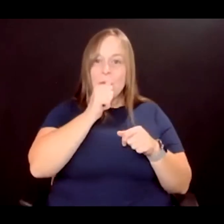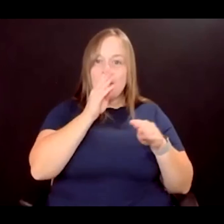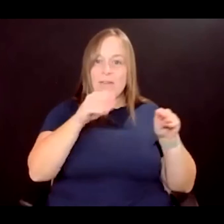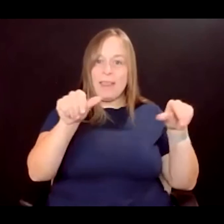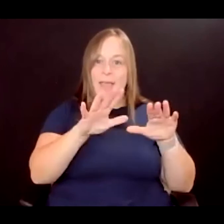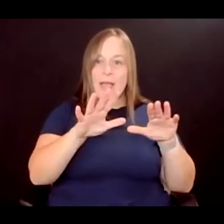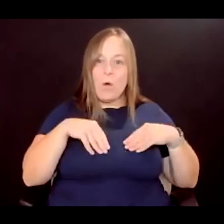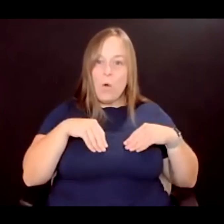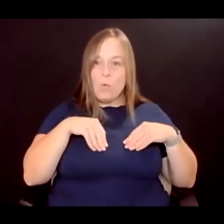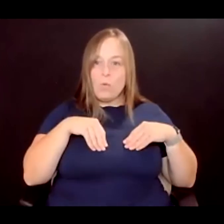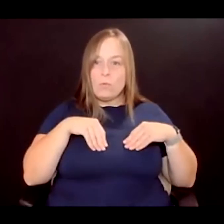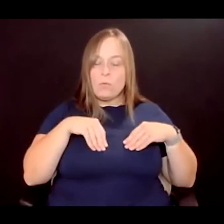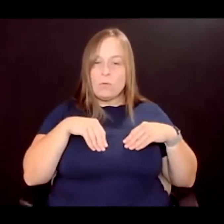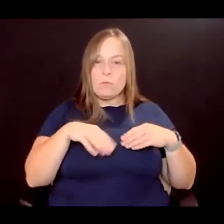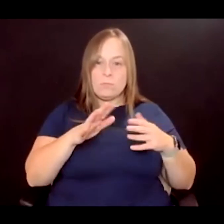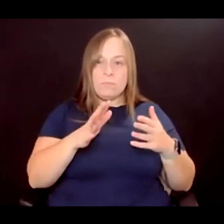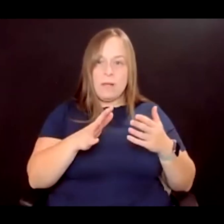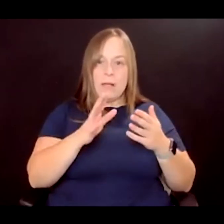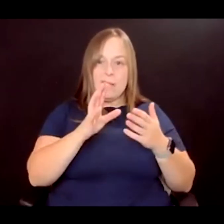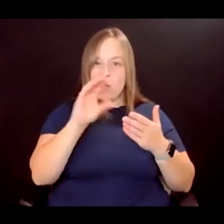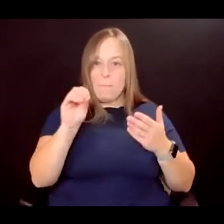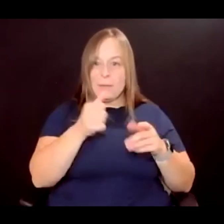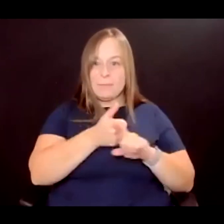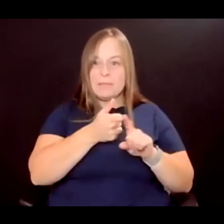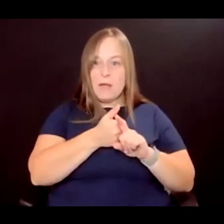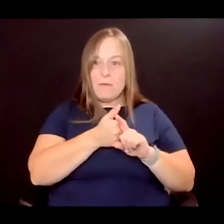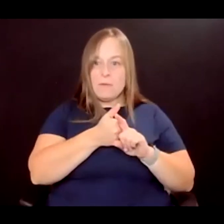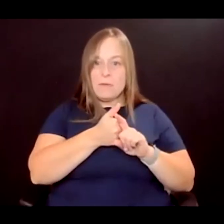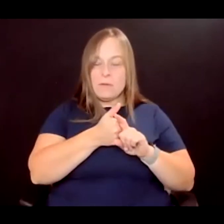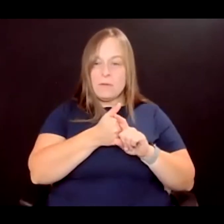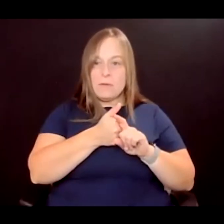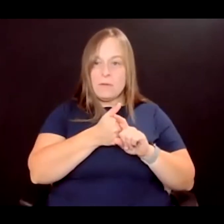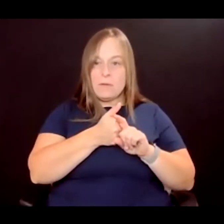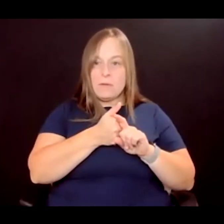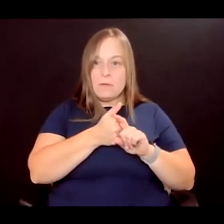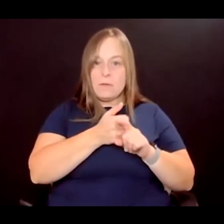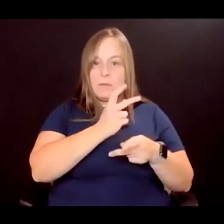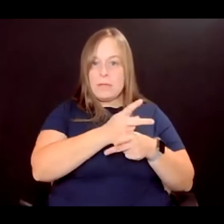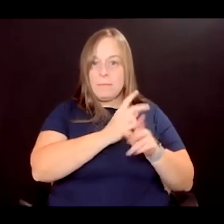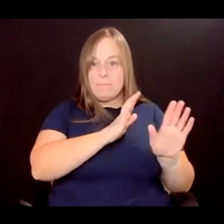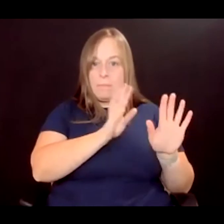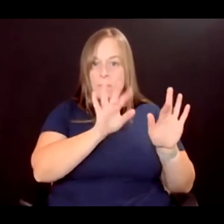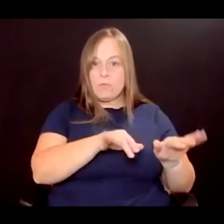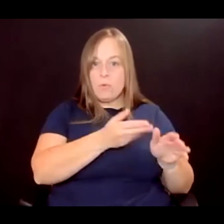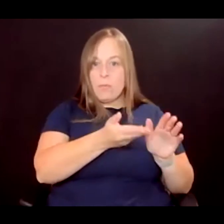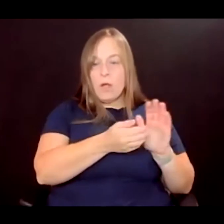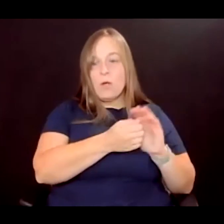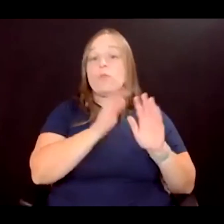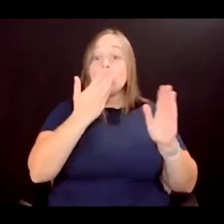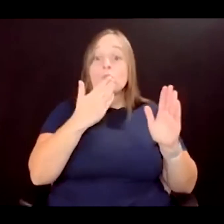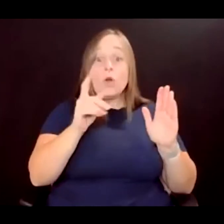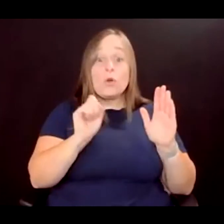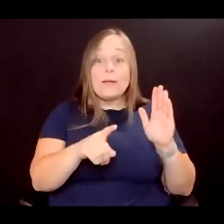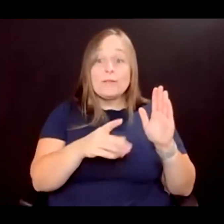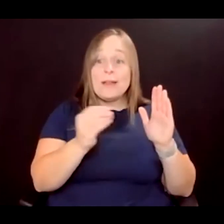of it onto the sidewalk, because that really becomes the issue. It- When you have the property owner, the